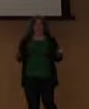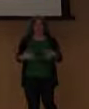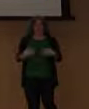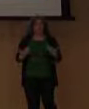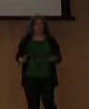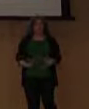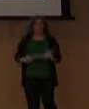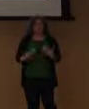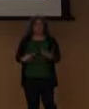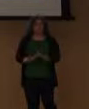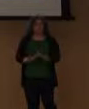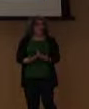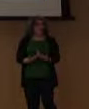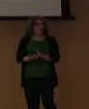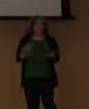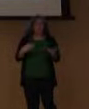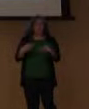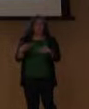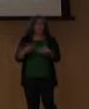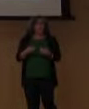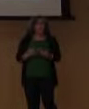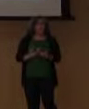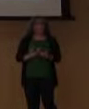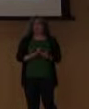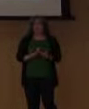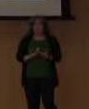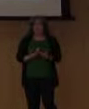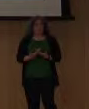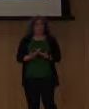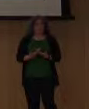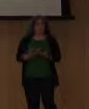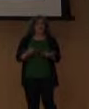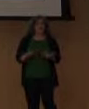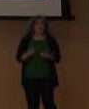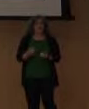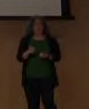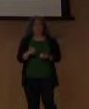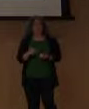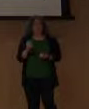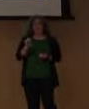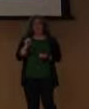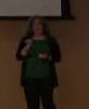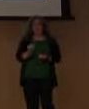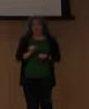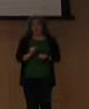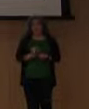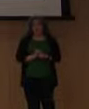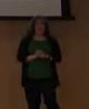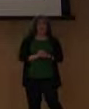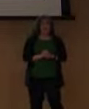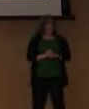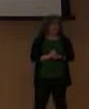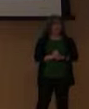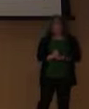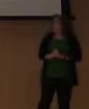to any university or school, and it allowed us to create a domain name. So our domain is .dhhvac.